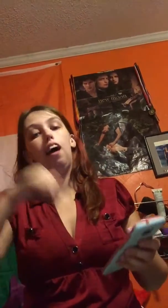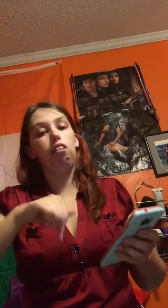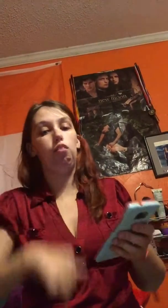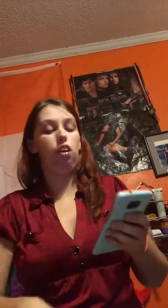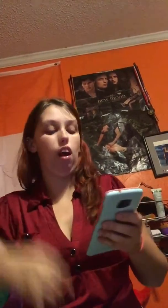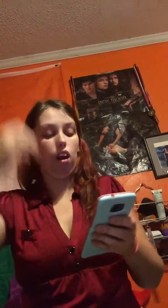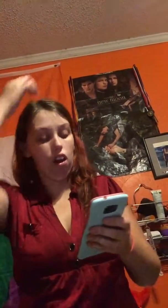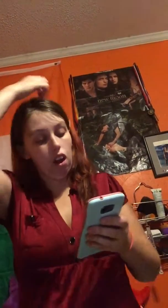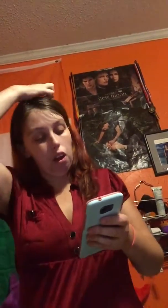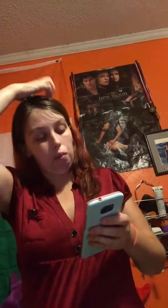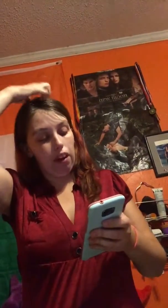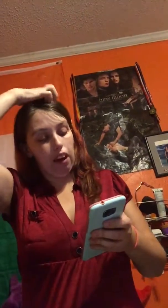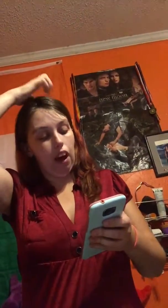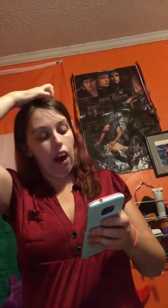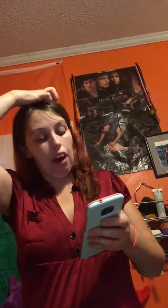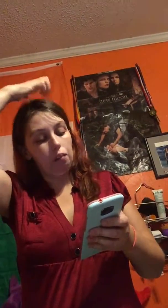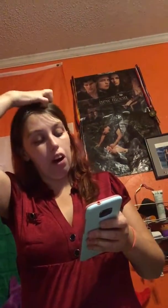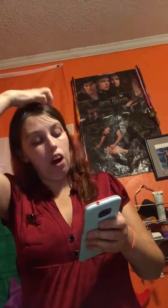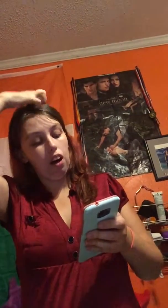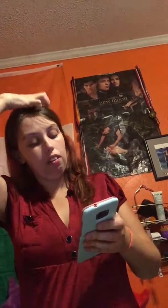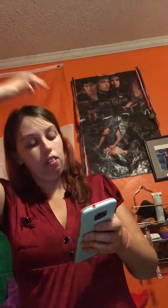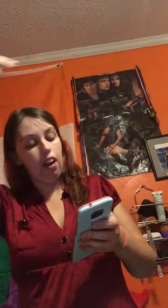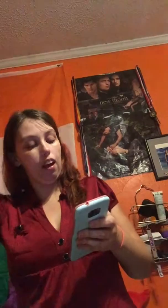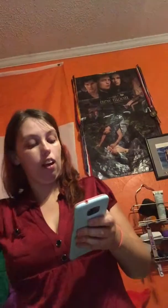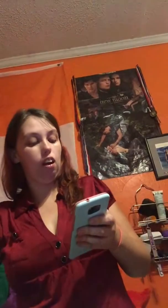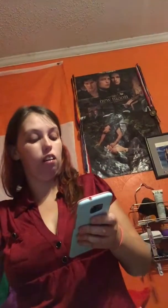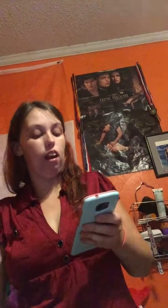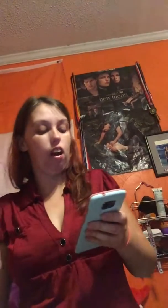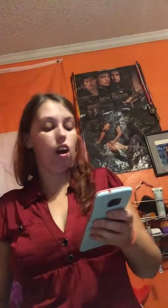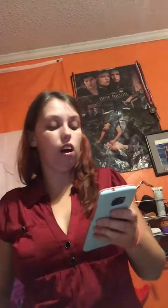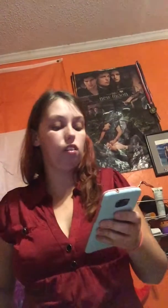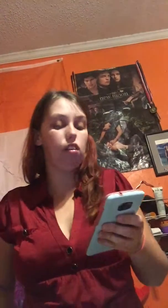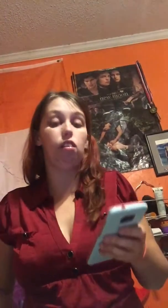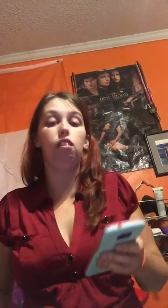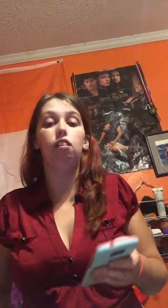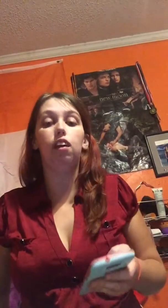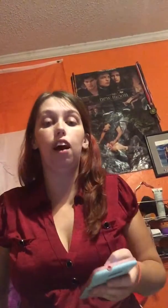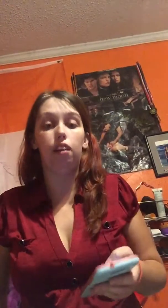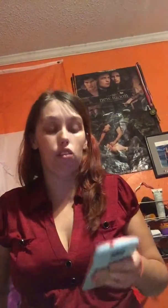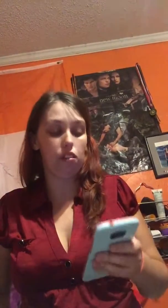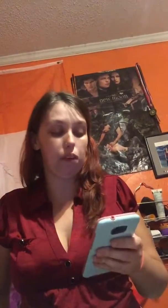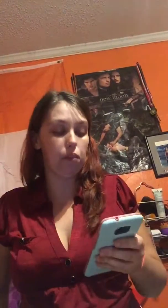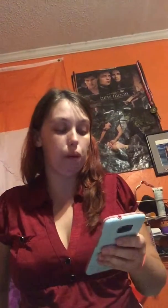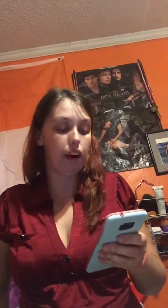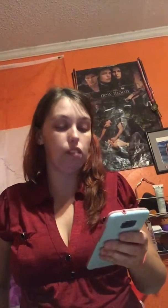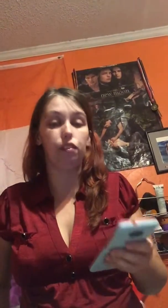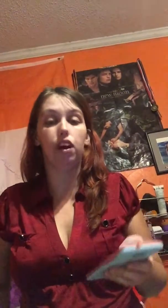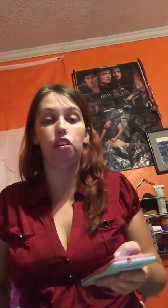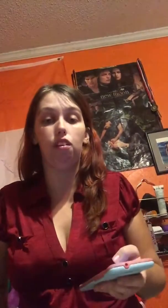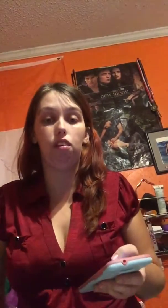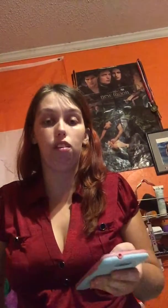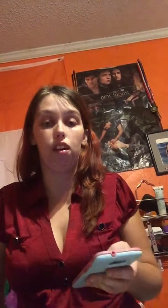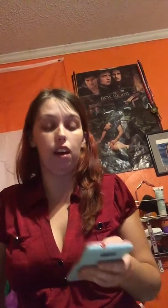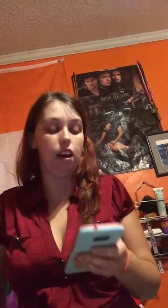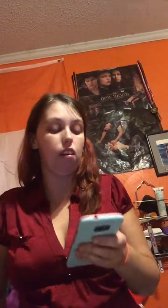as of today, pregnant. I am a day, on day 169. So, I've been pregnant for 169 days.